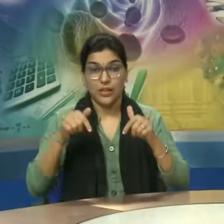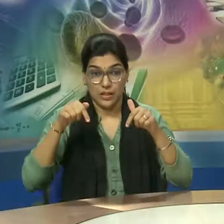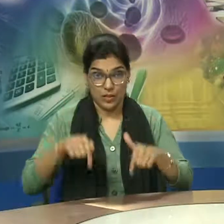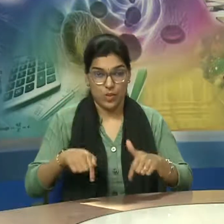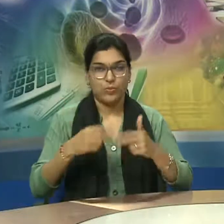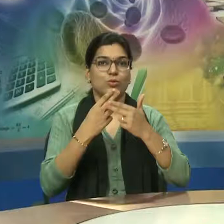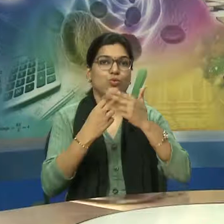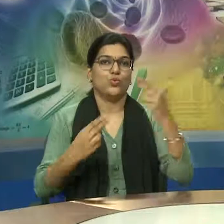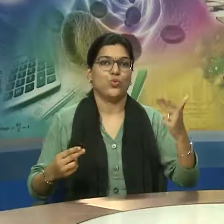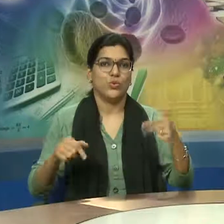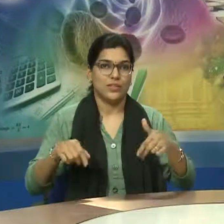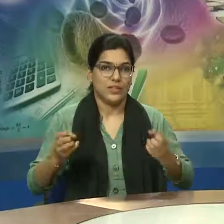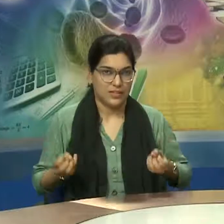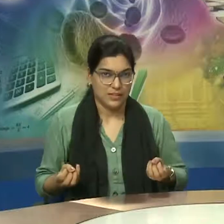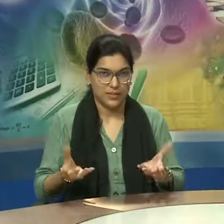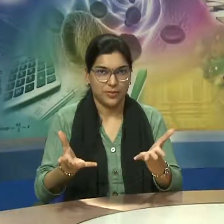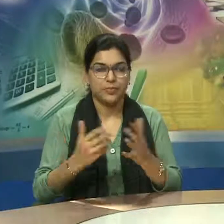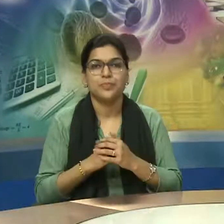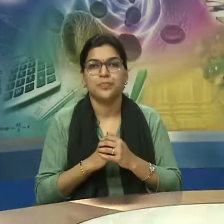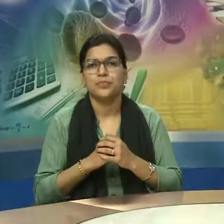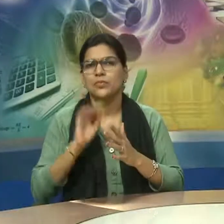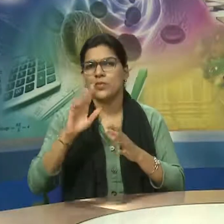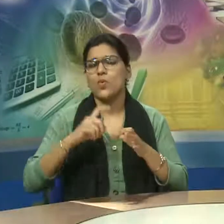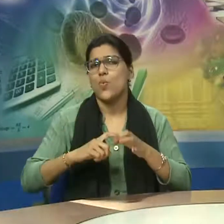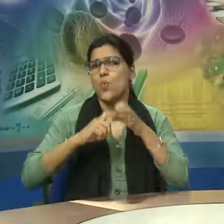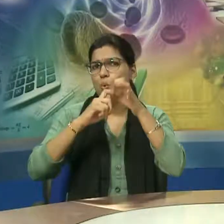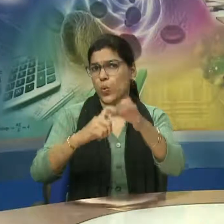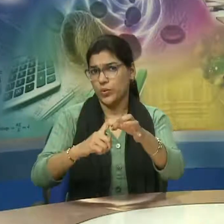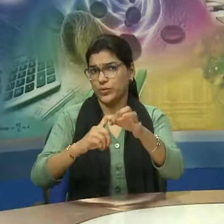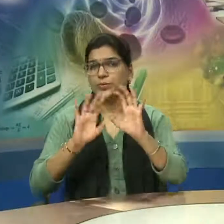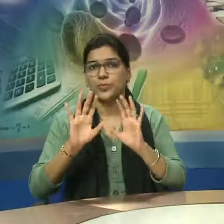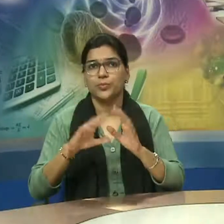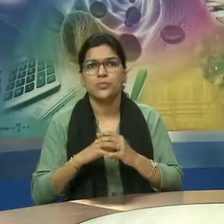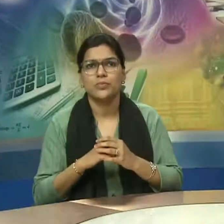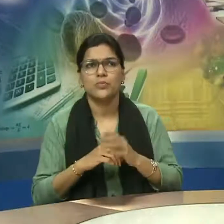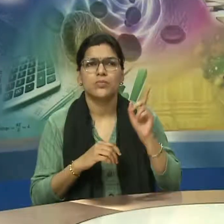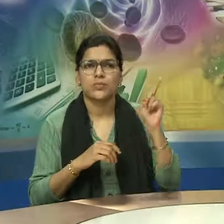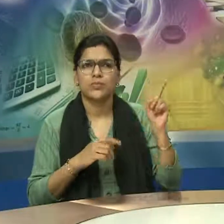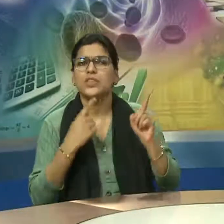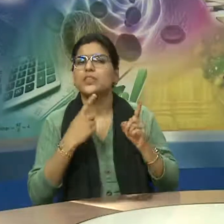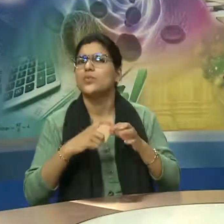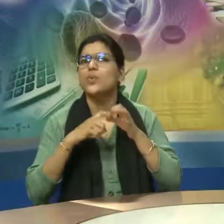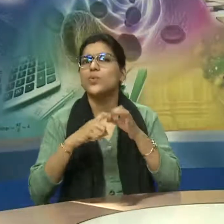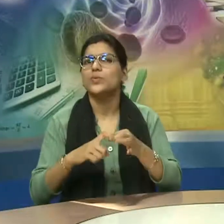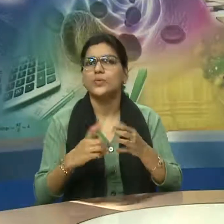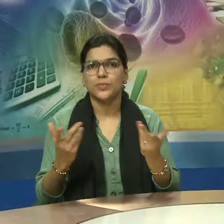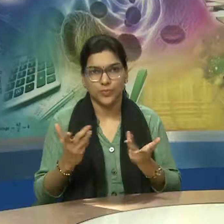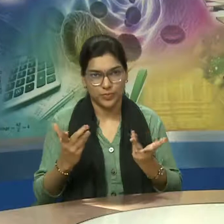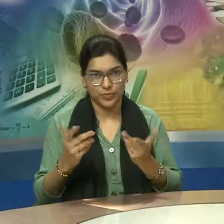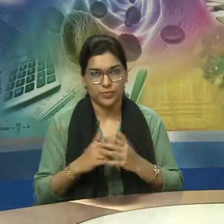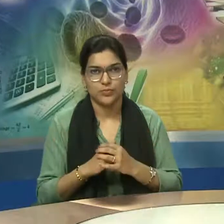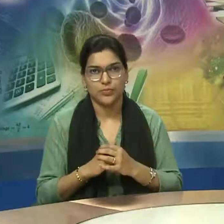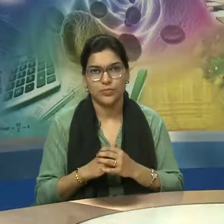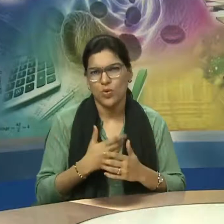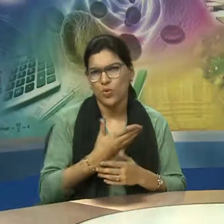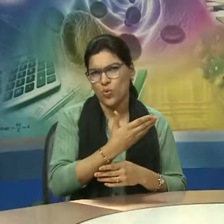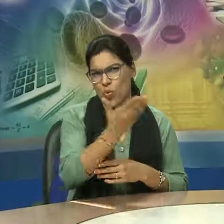Now we have finished grammatical structure. We will begin with the